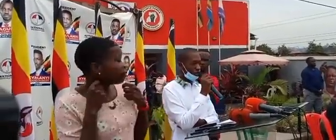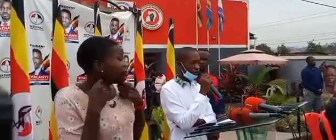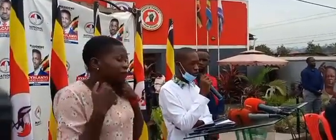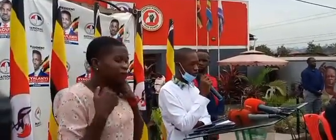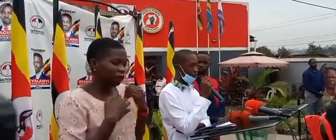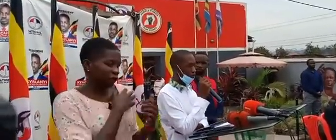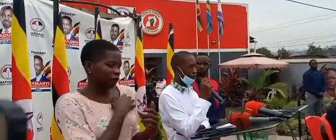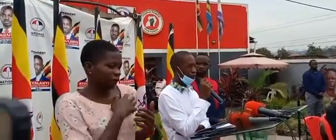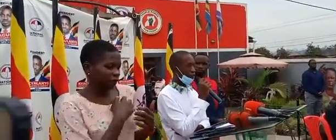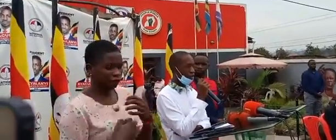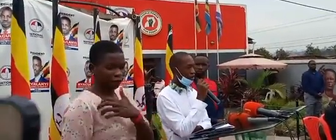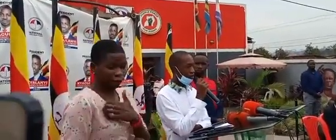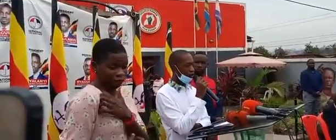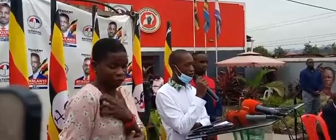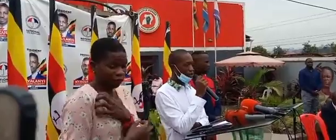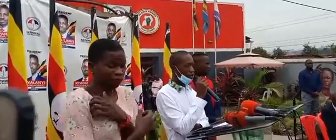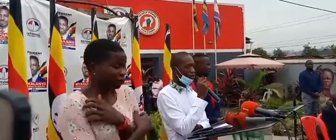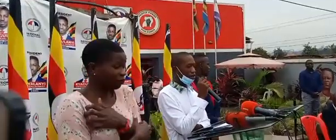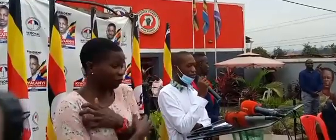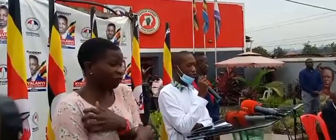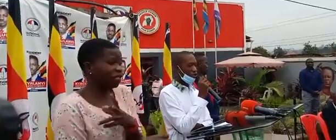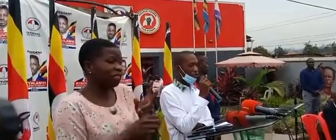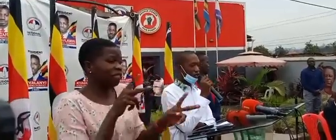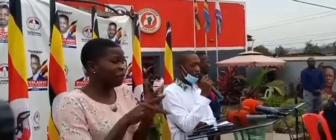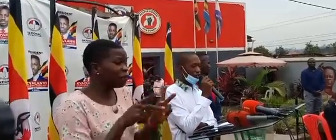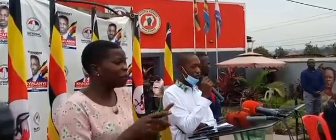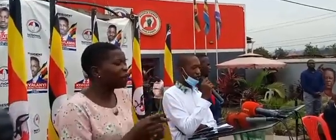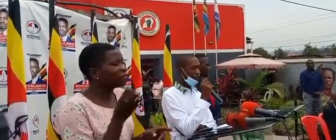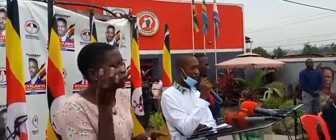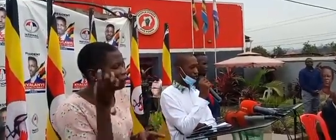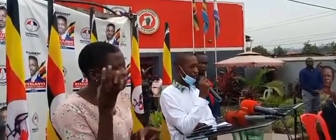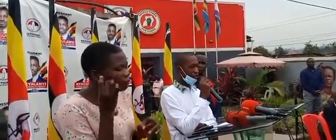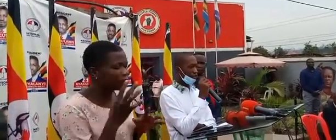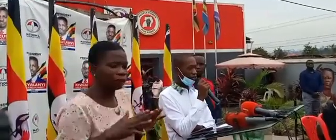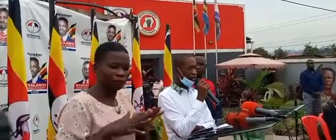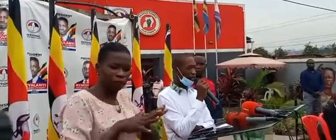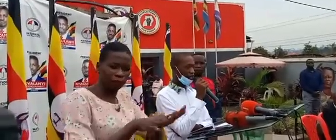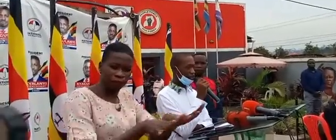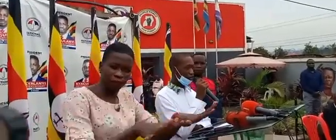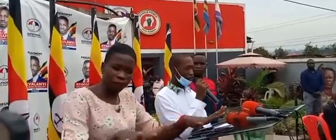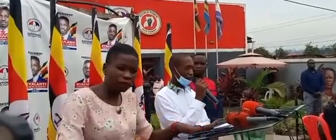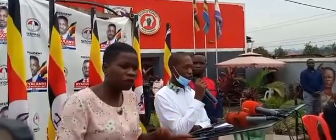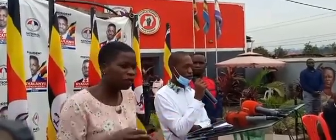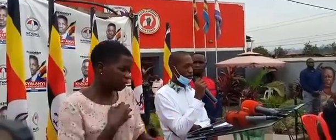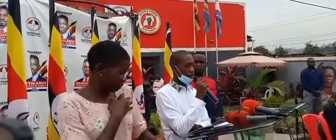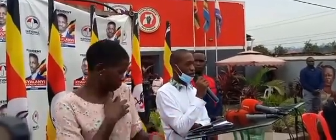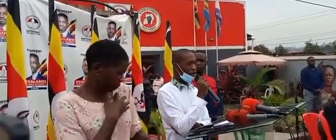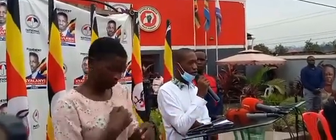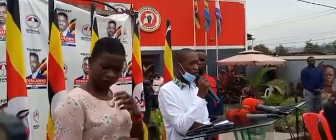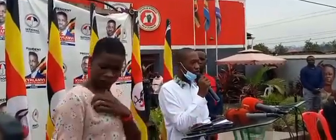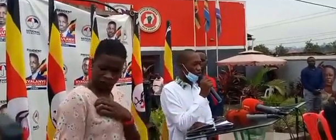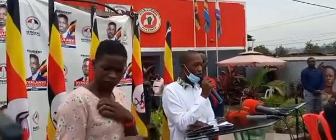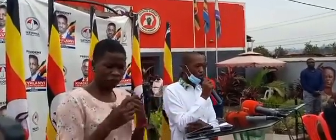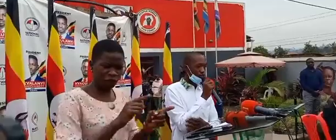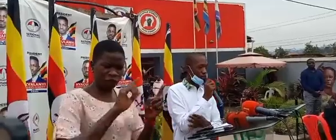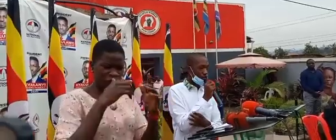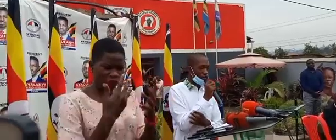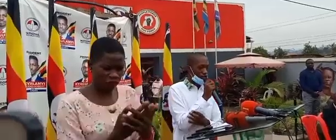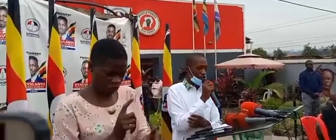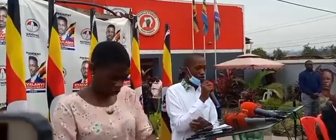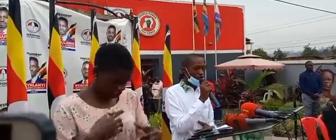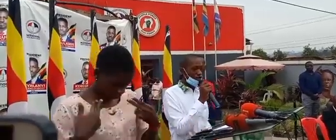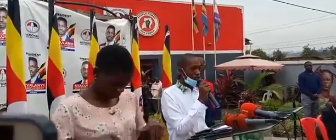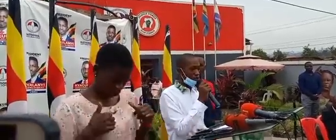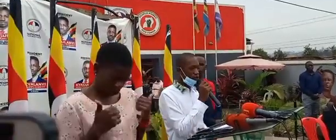nga mwetakula abantu bisaba abantu enjwadde ezisinga eri zenjwadde z'ensusu abantu ensusu zaabwe